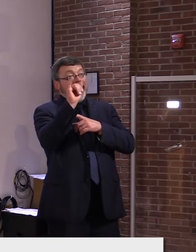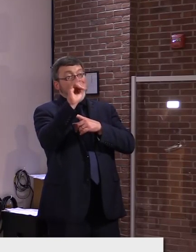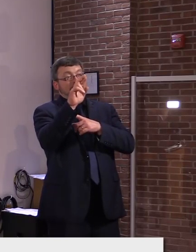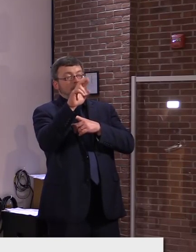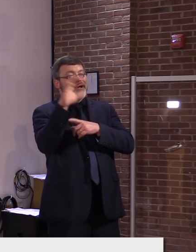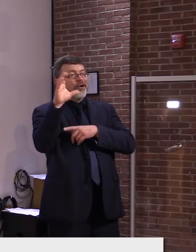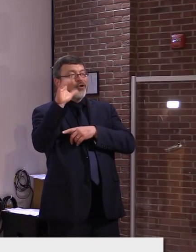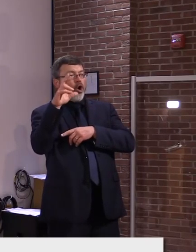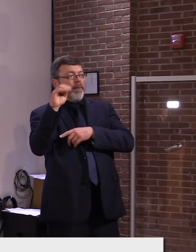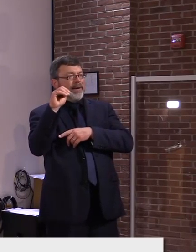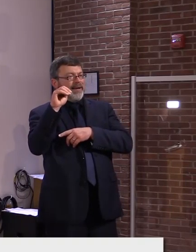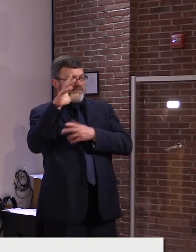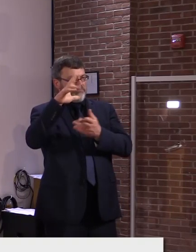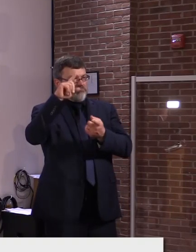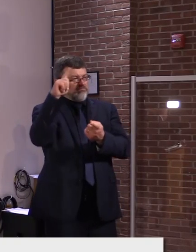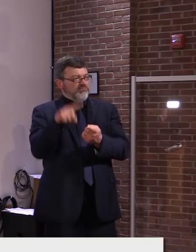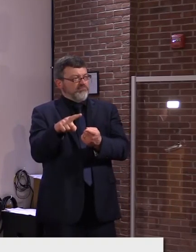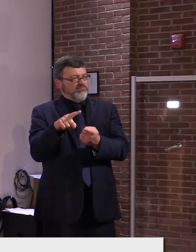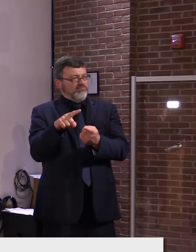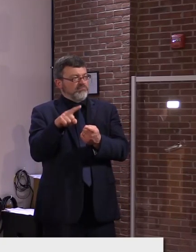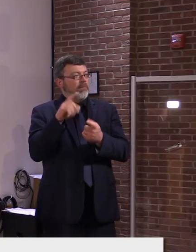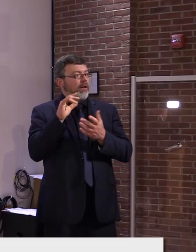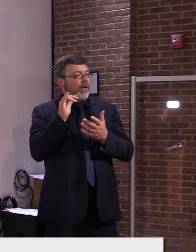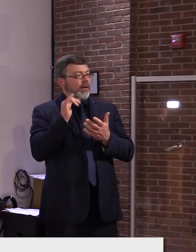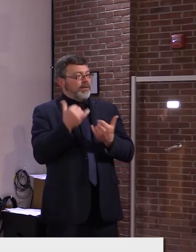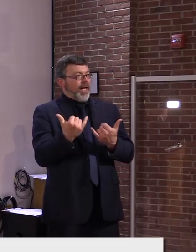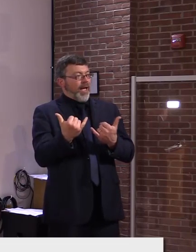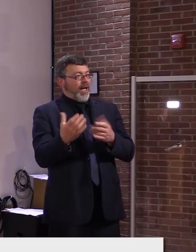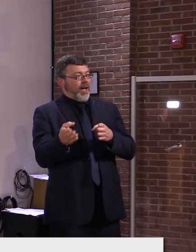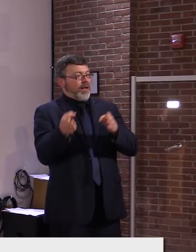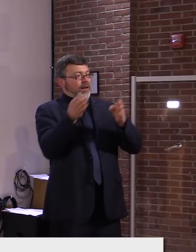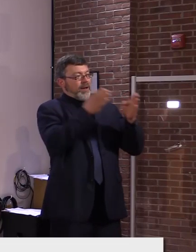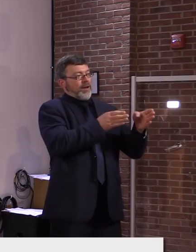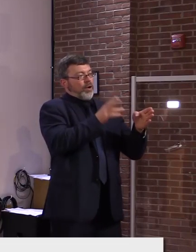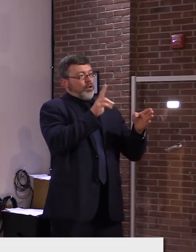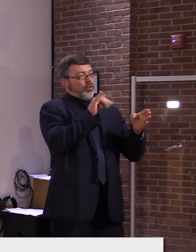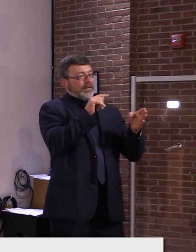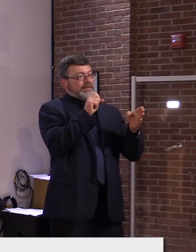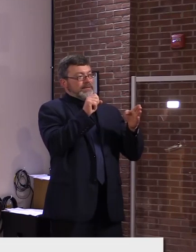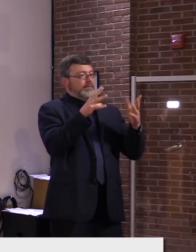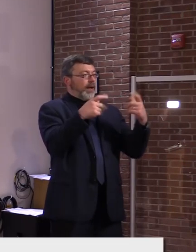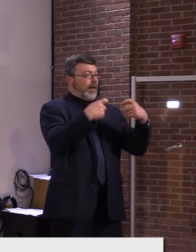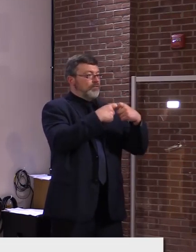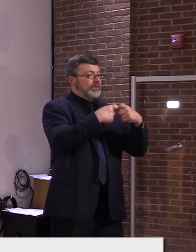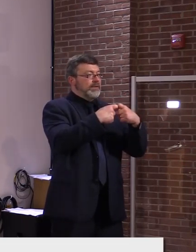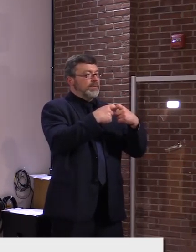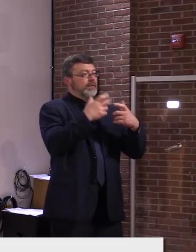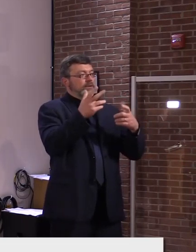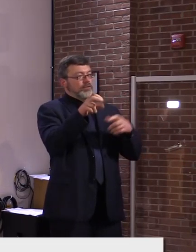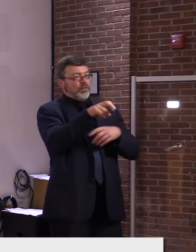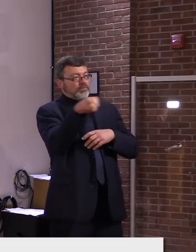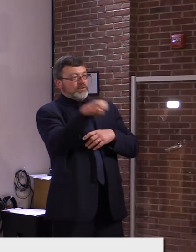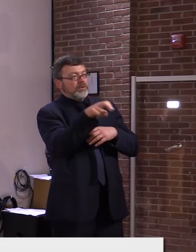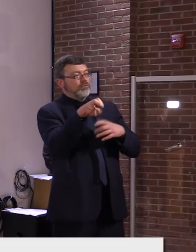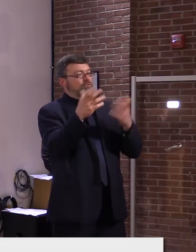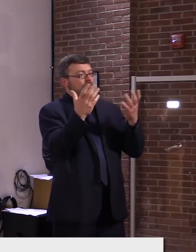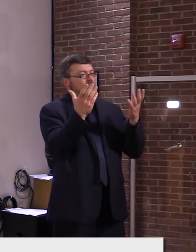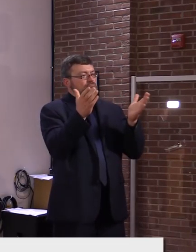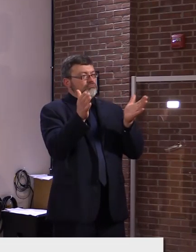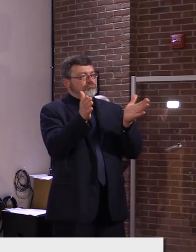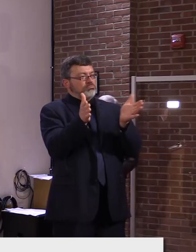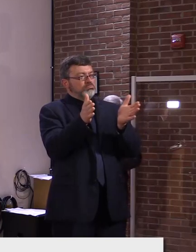So as the state transitions more to electricity and transportation and heating, are you